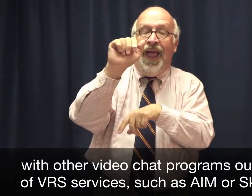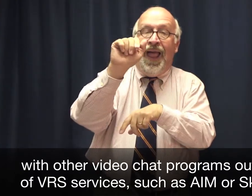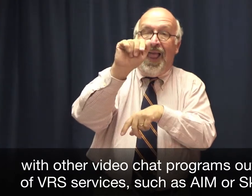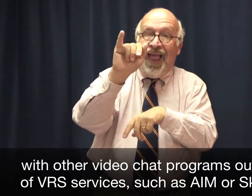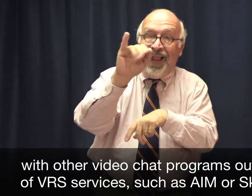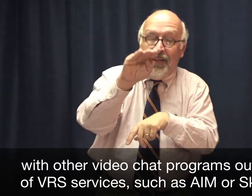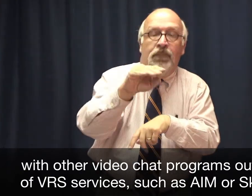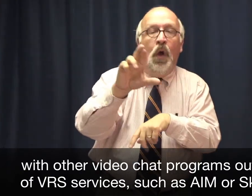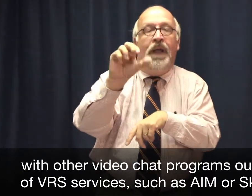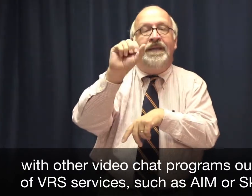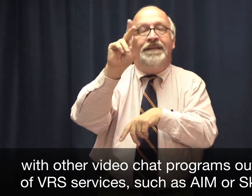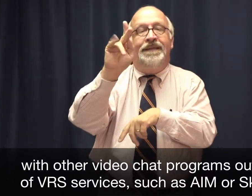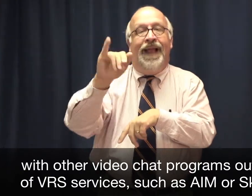AIM or Skype?